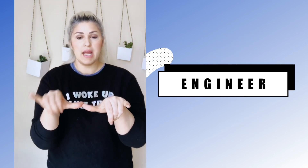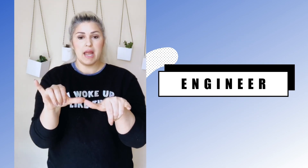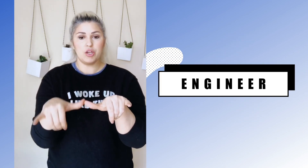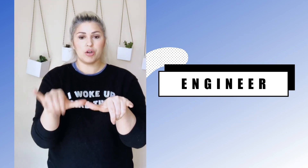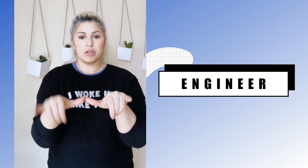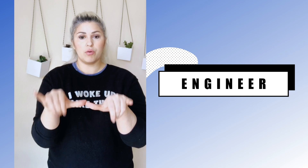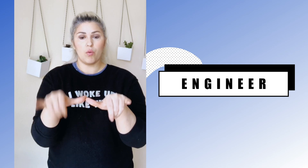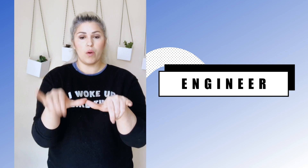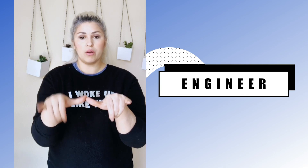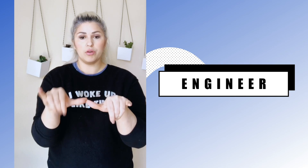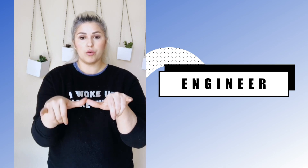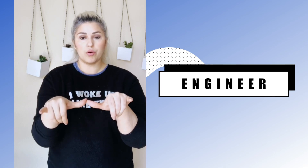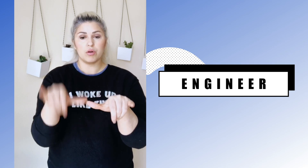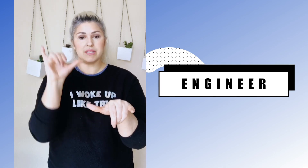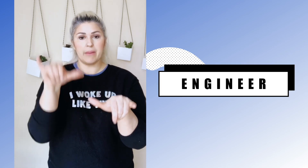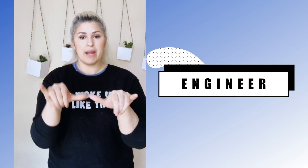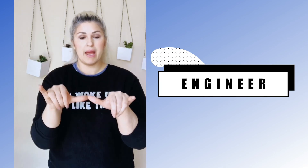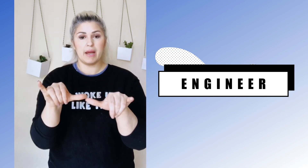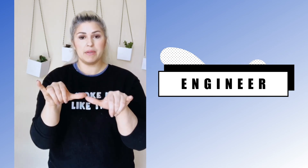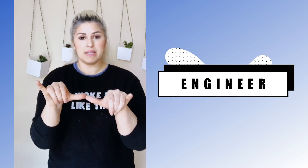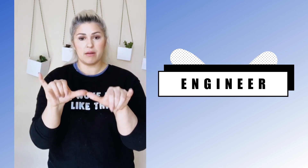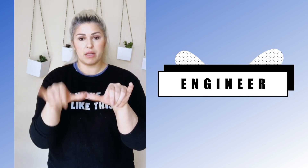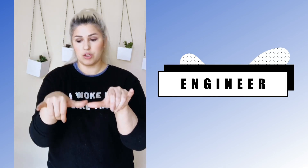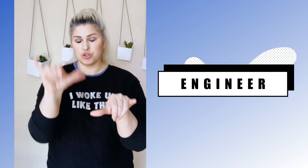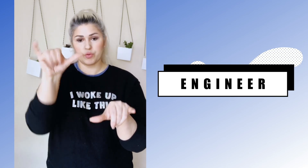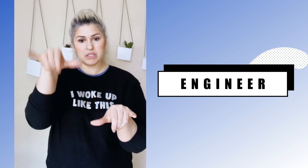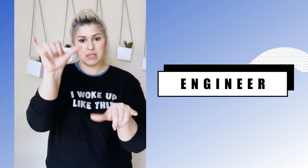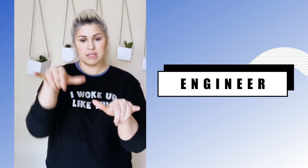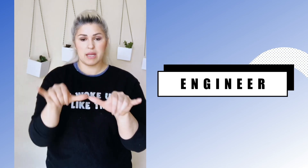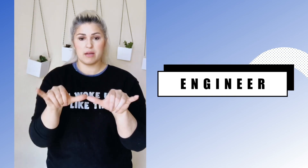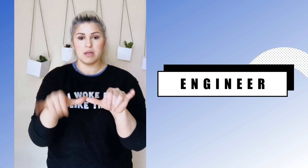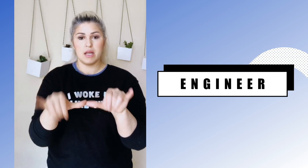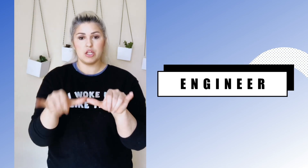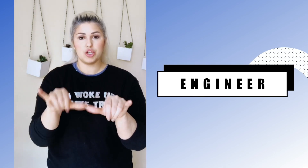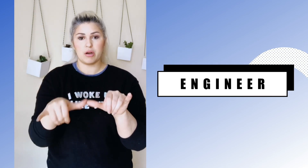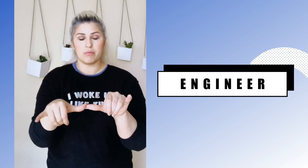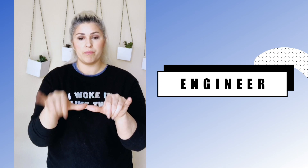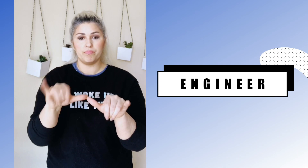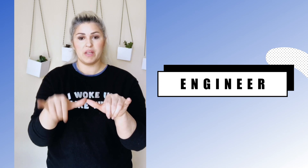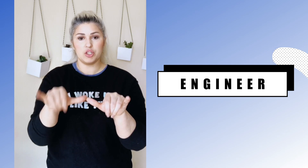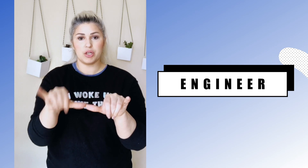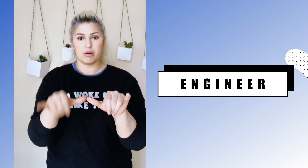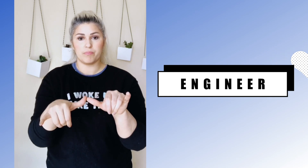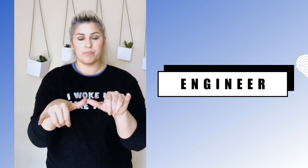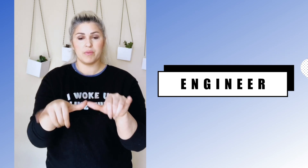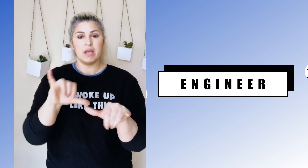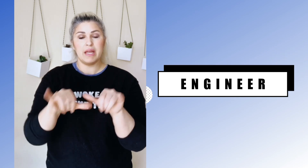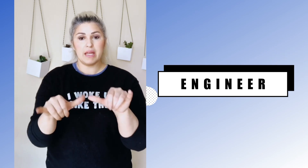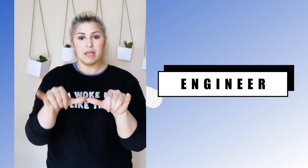connected, and you're going to wiggle your dominant hand up and down, like you're twisting this hand. Engineer,